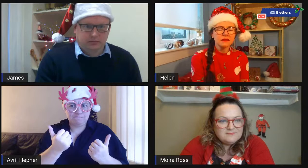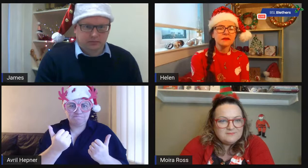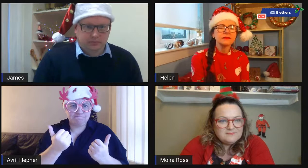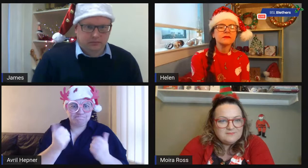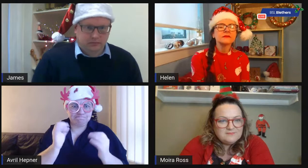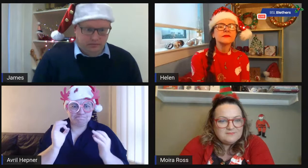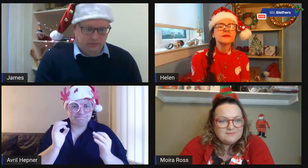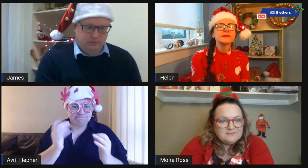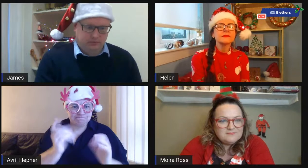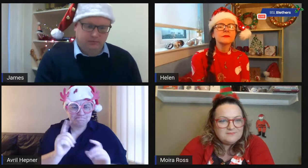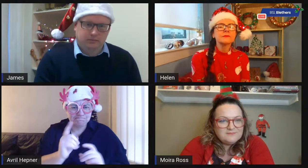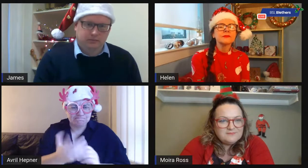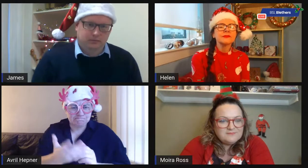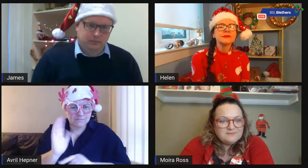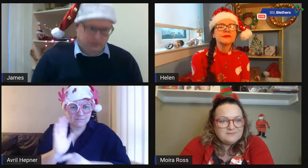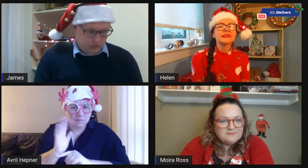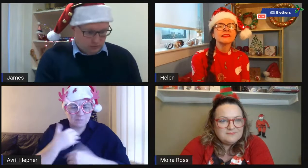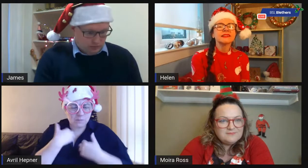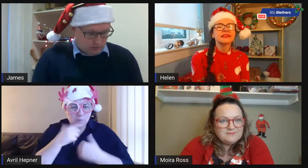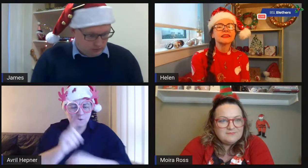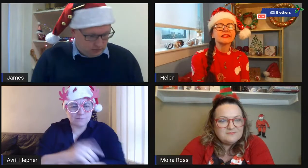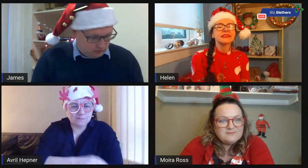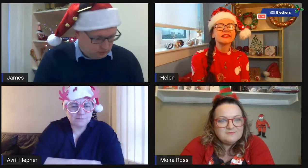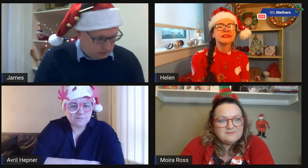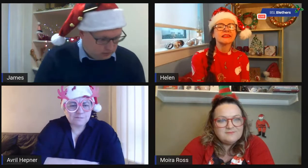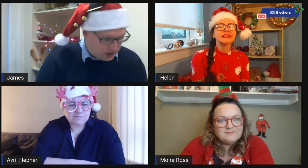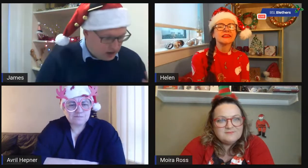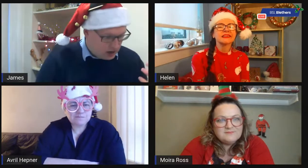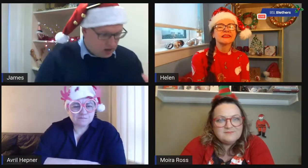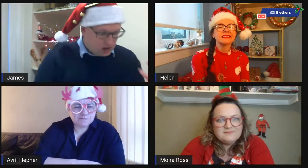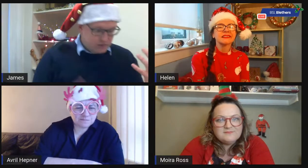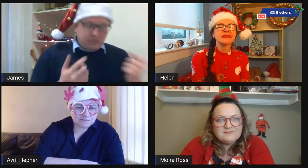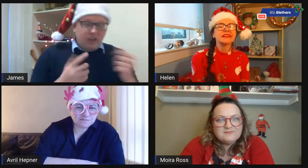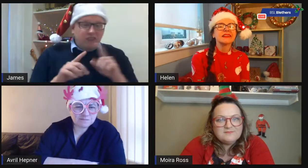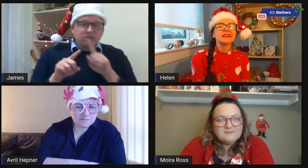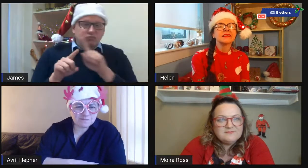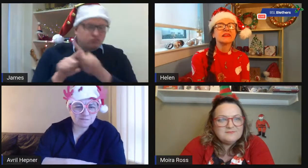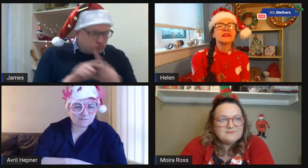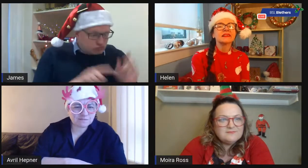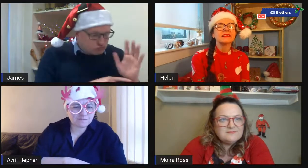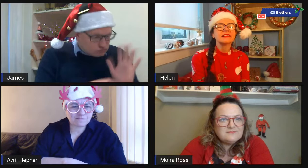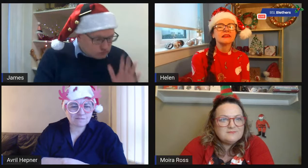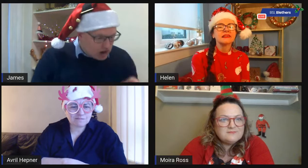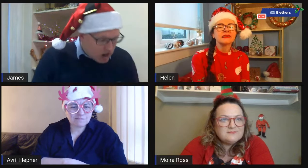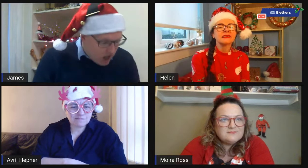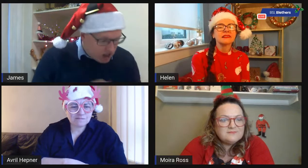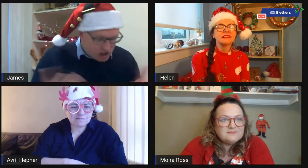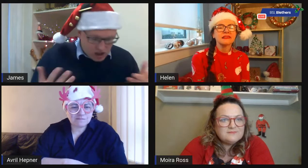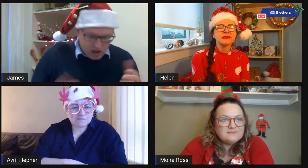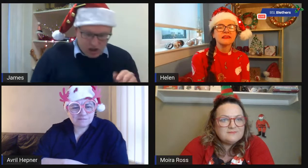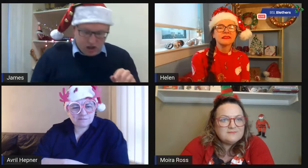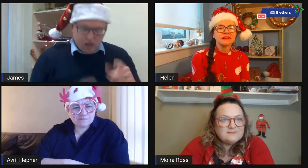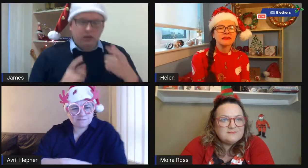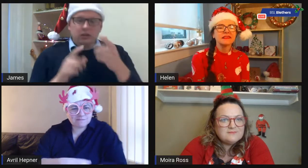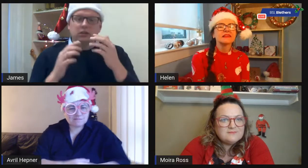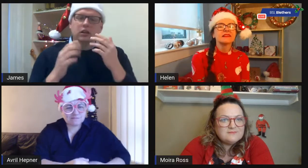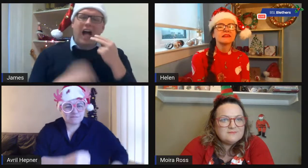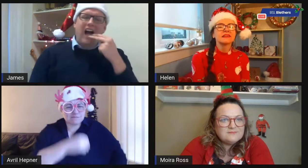Okay, so what's on Christmas Eve then, James? Tell us what we've got in store. Well, there's lots of programmes